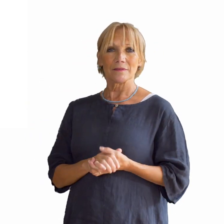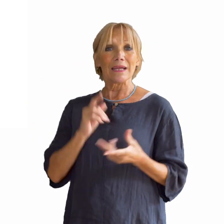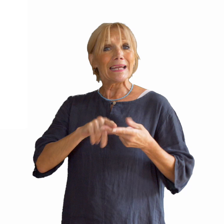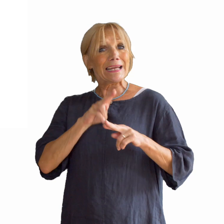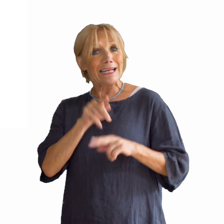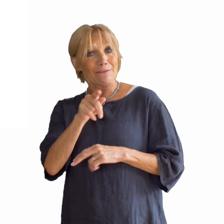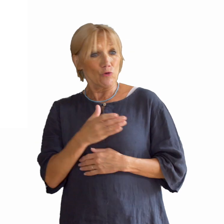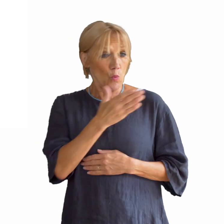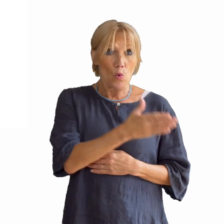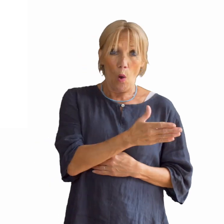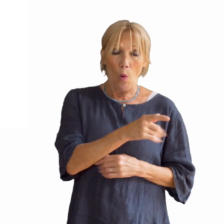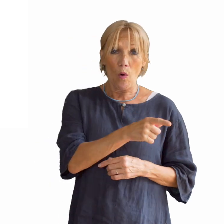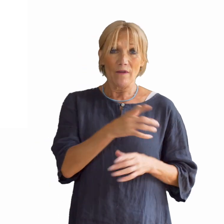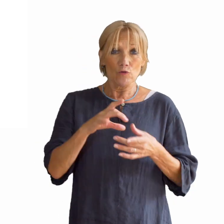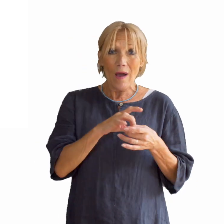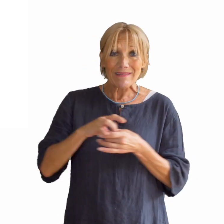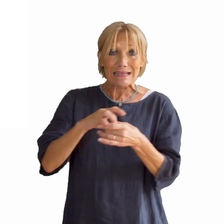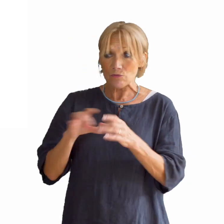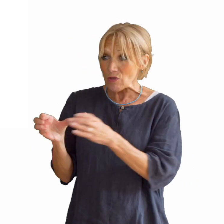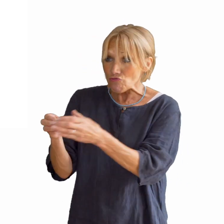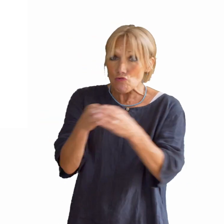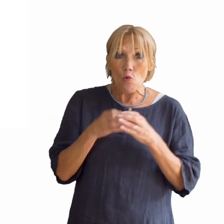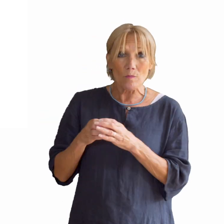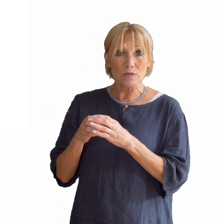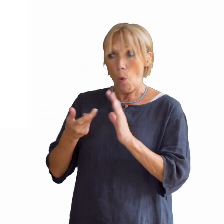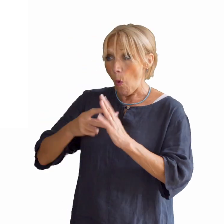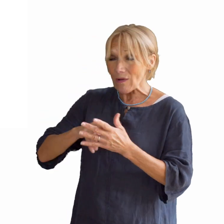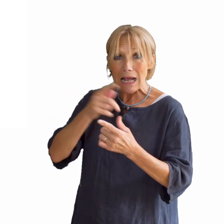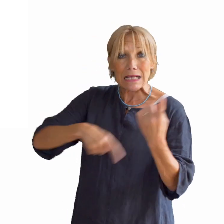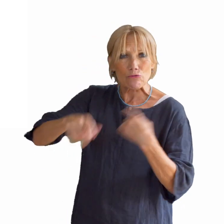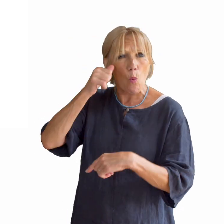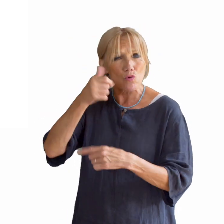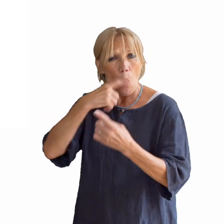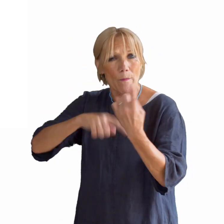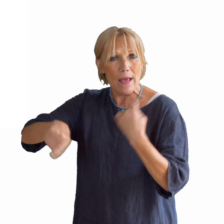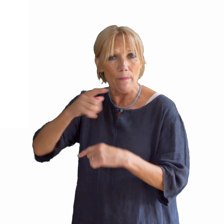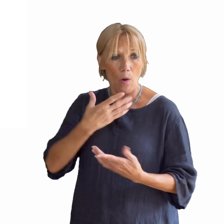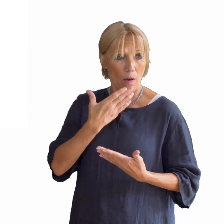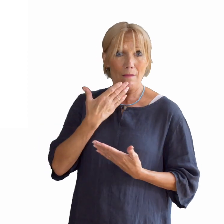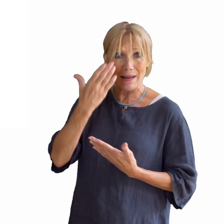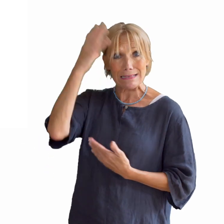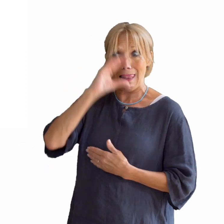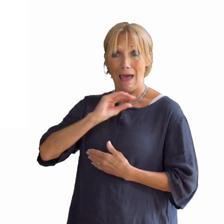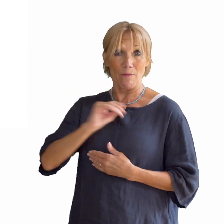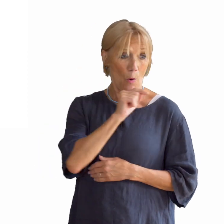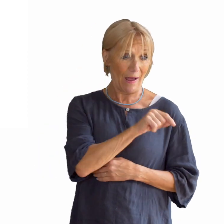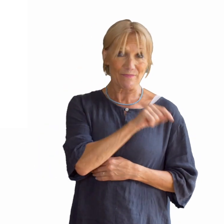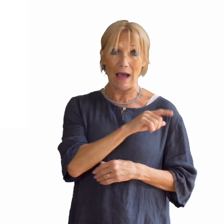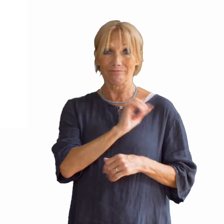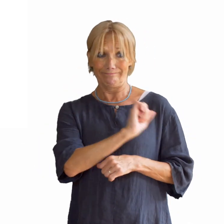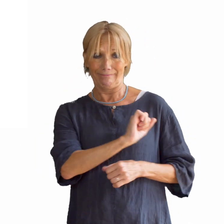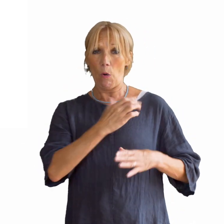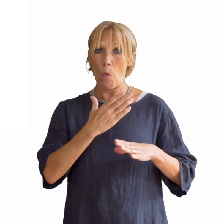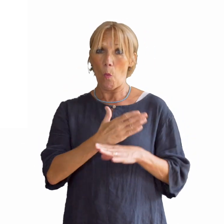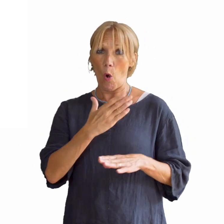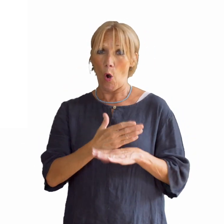working together. If you attend a meeting centre, if you have links with groups, organisations or key people in the community,